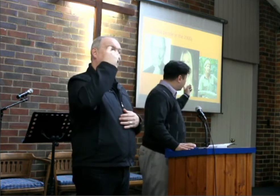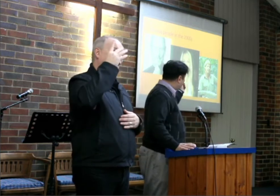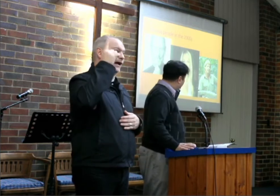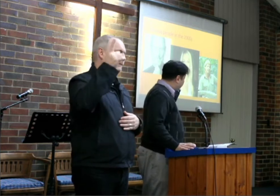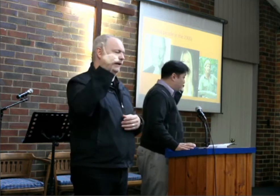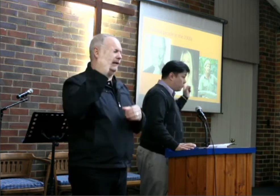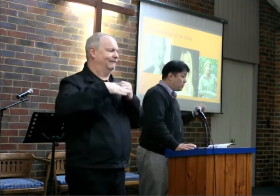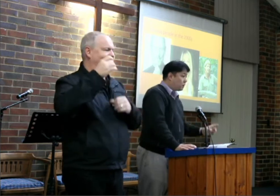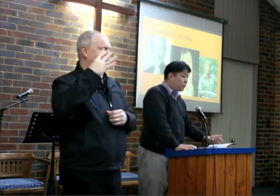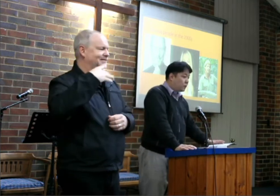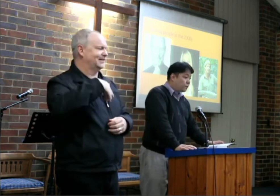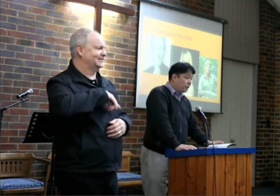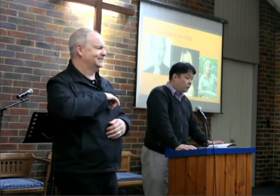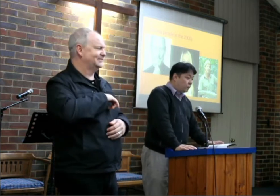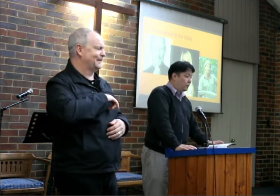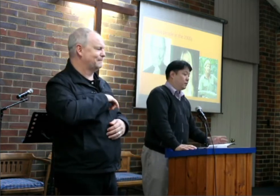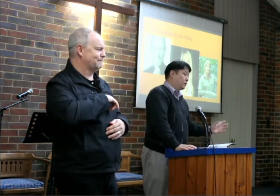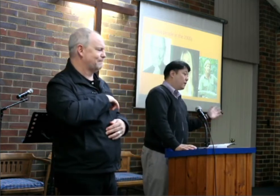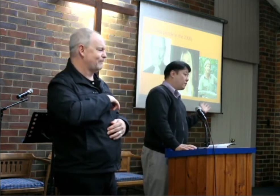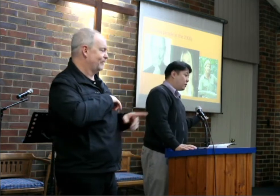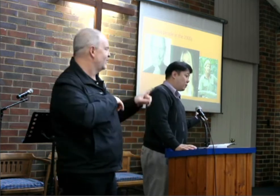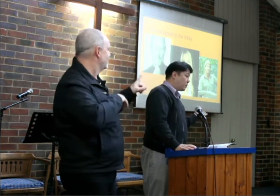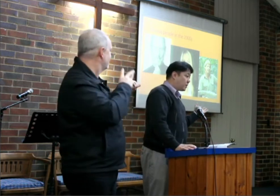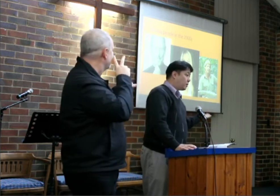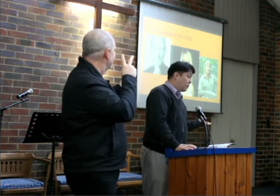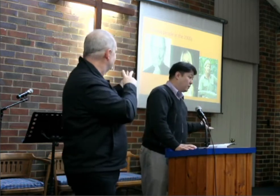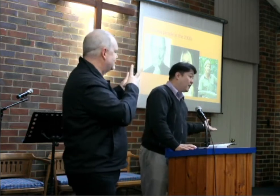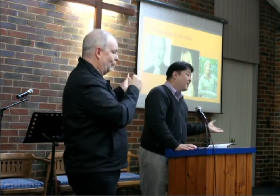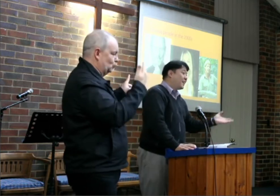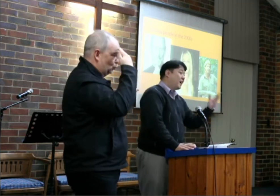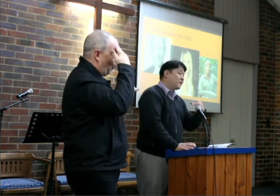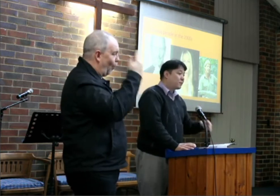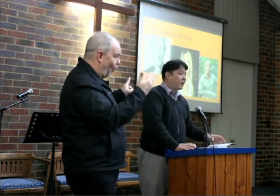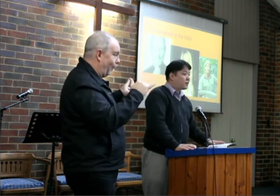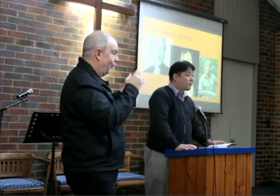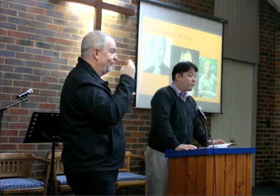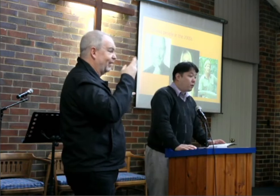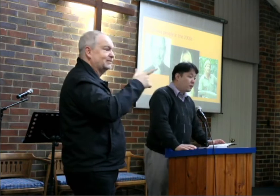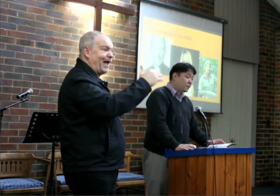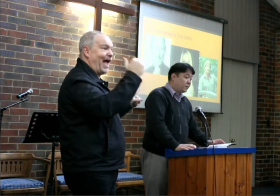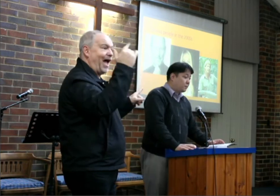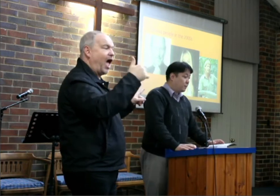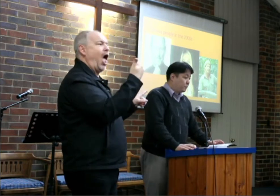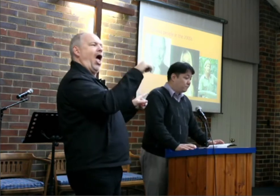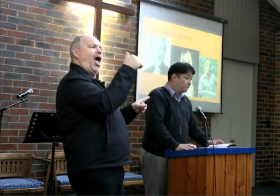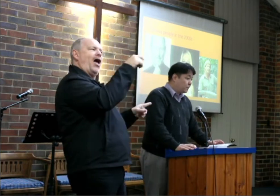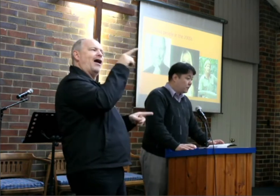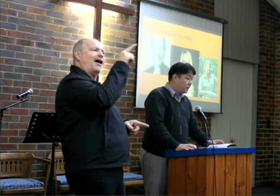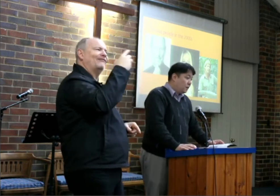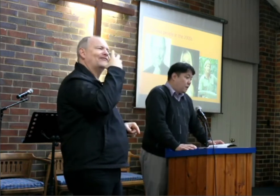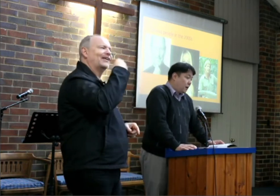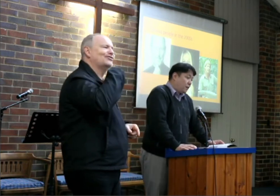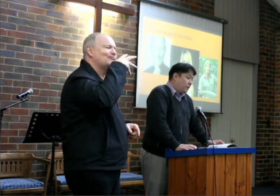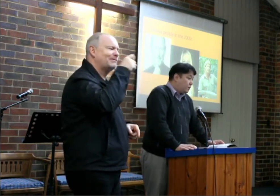you have seen in the people, did you forget? You haven't forgotten, you just don't know. Some of the adults might have forgotten some of these people,